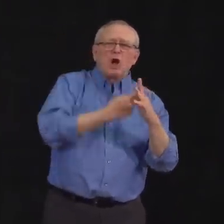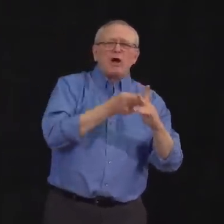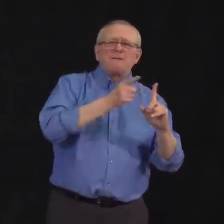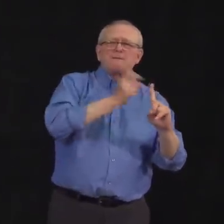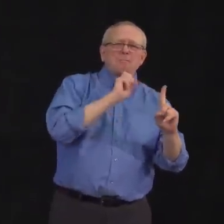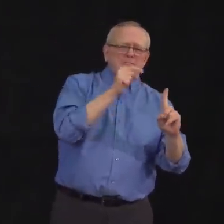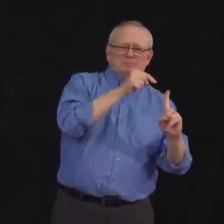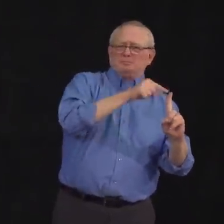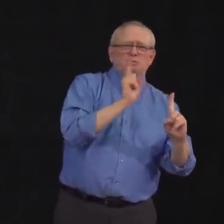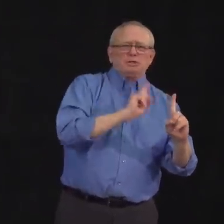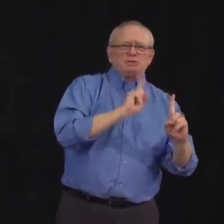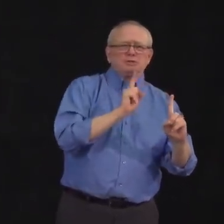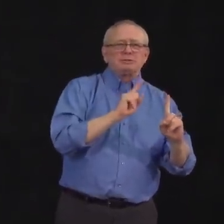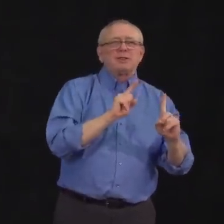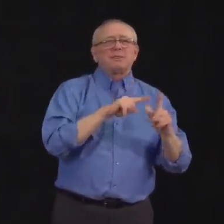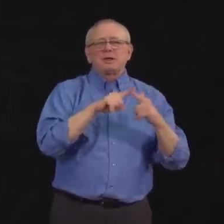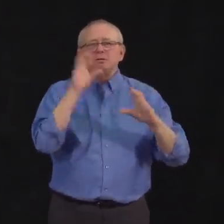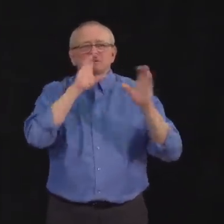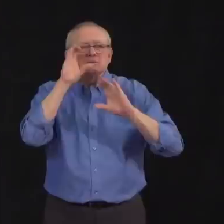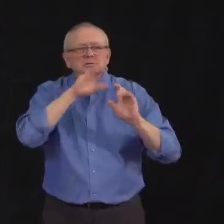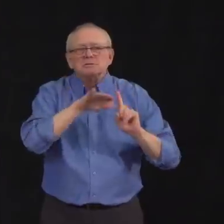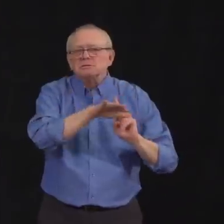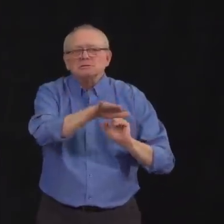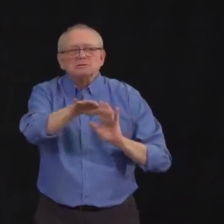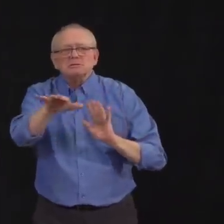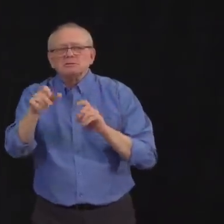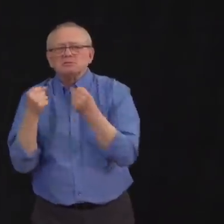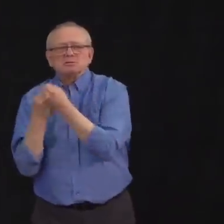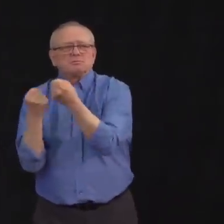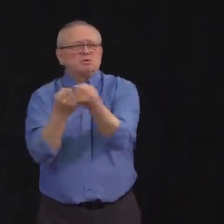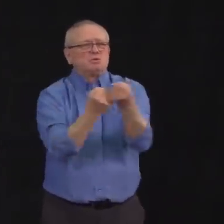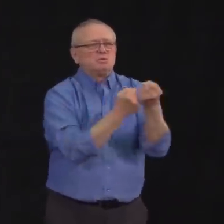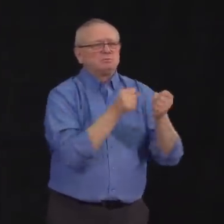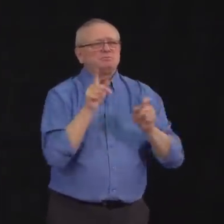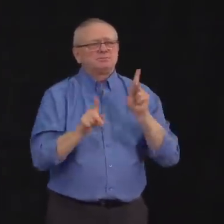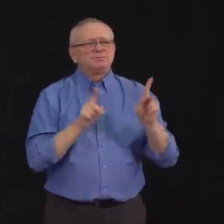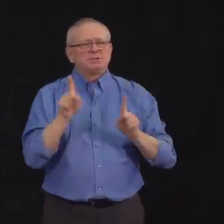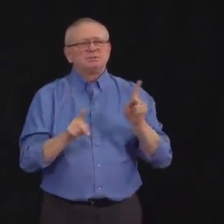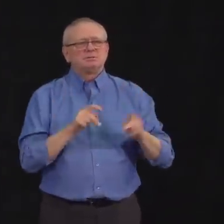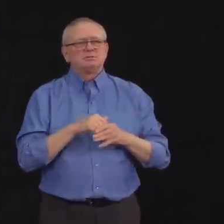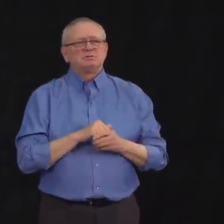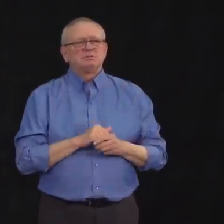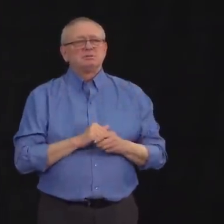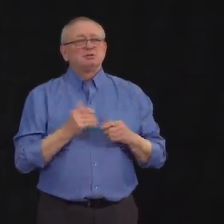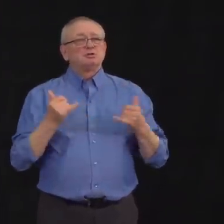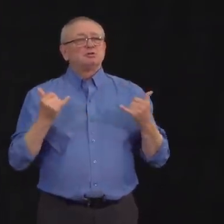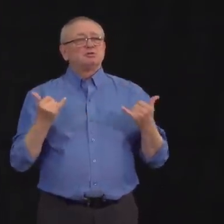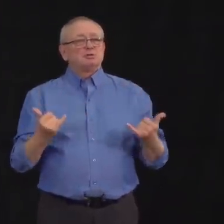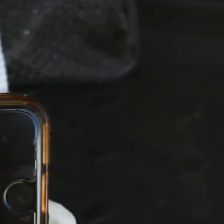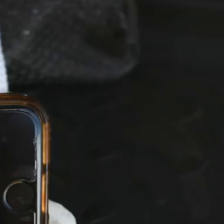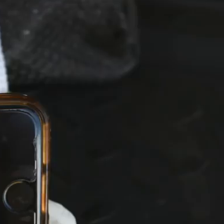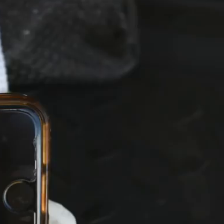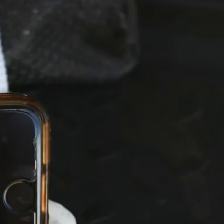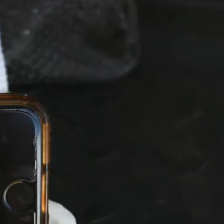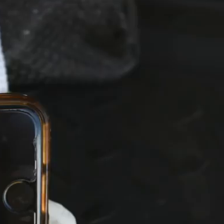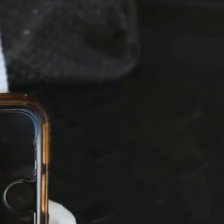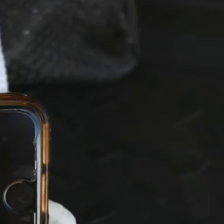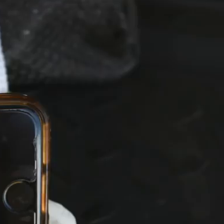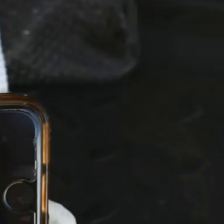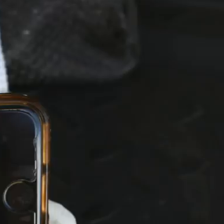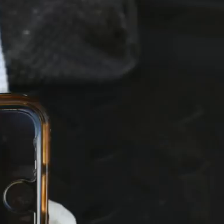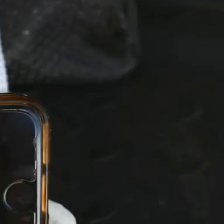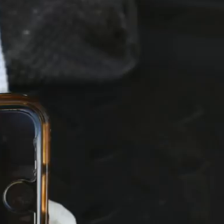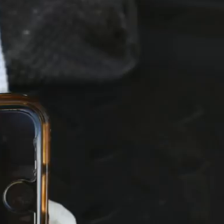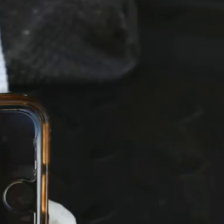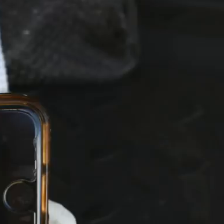we are launching another useful tool that can supplement the critical detective work we are conducting in public health.